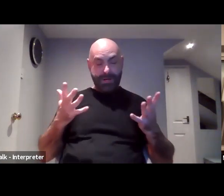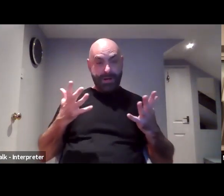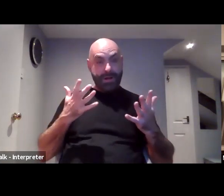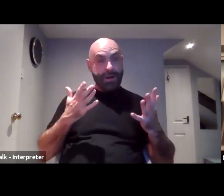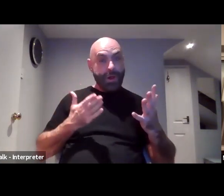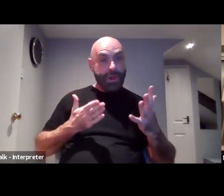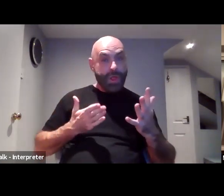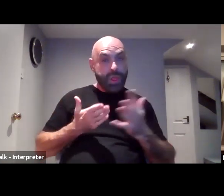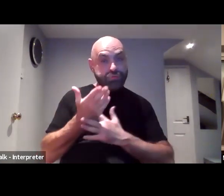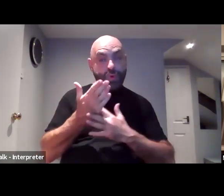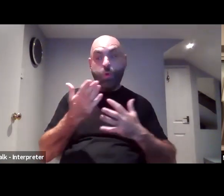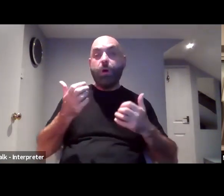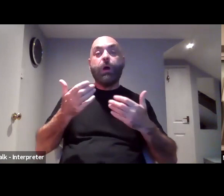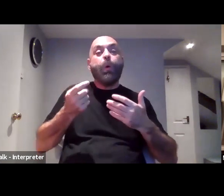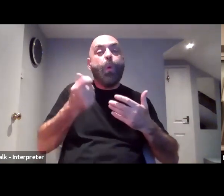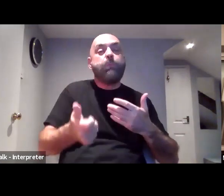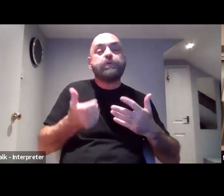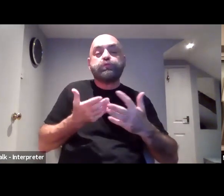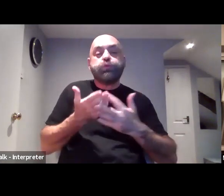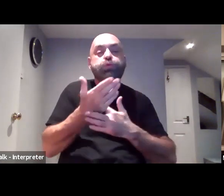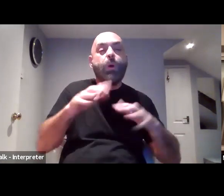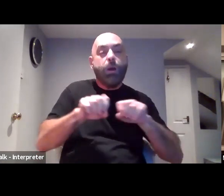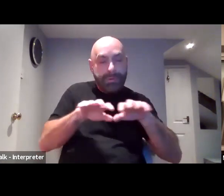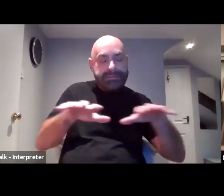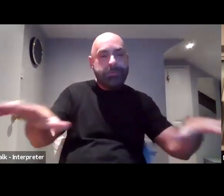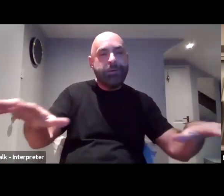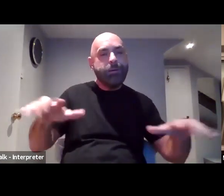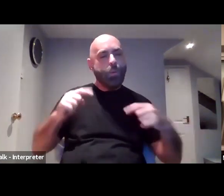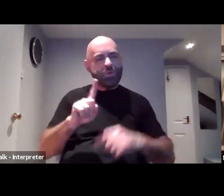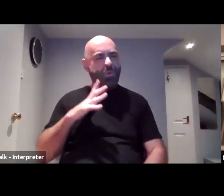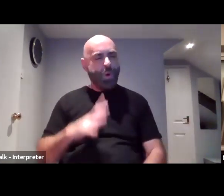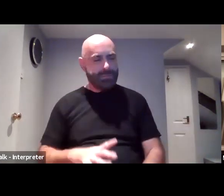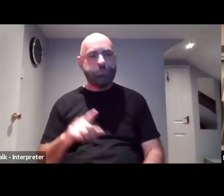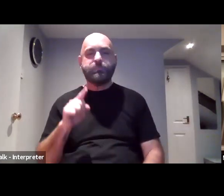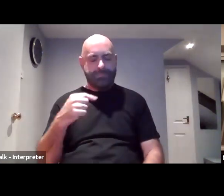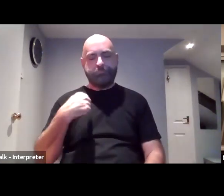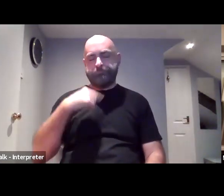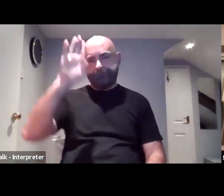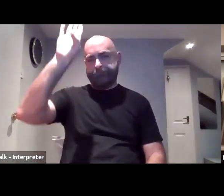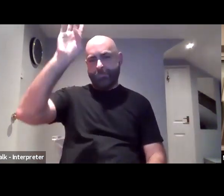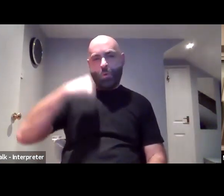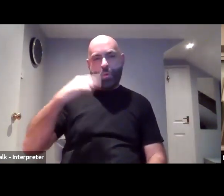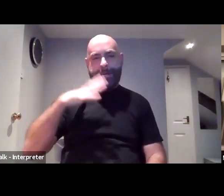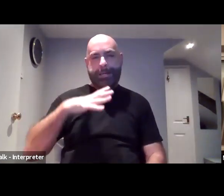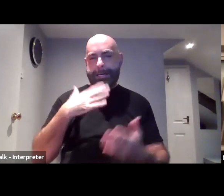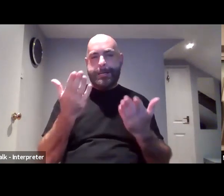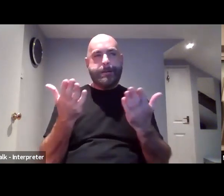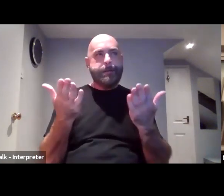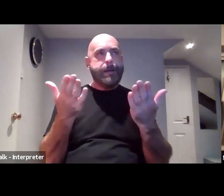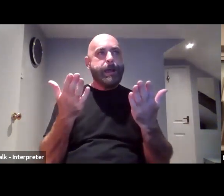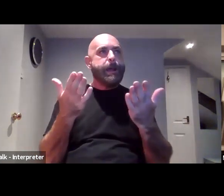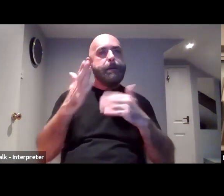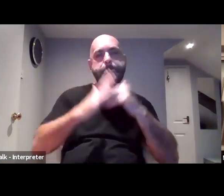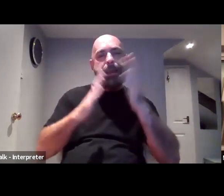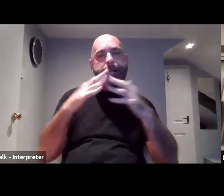emerge from the pandemic? And my argument is we need to build back fairer, not just